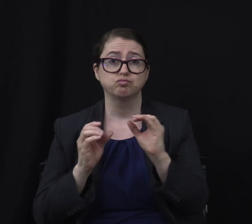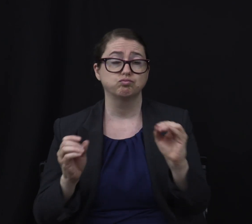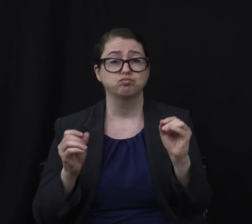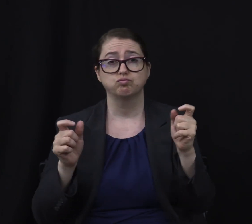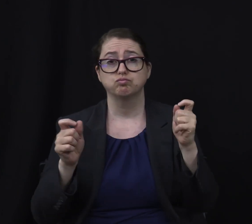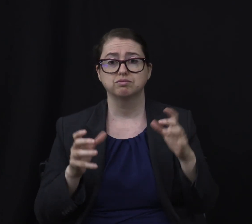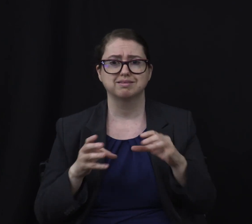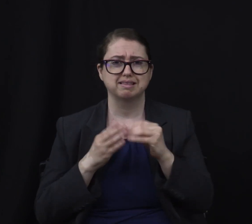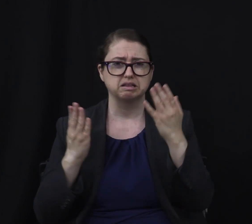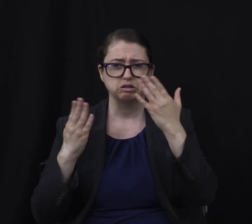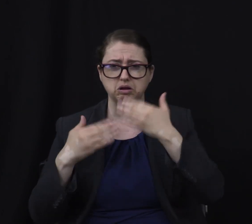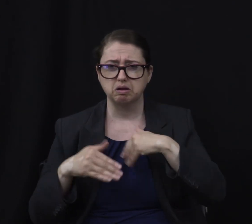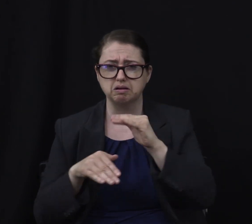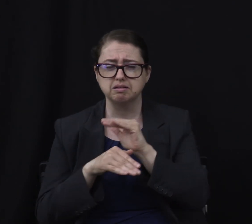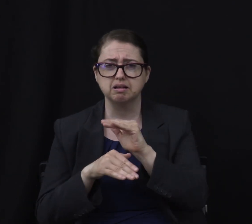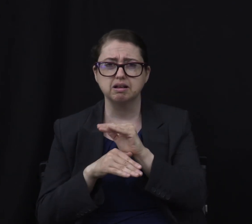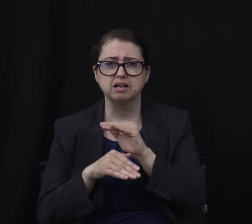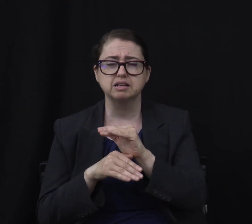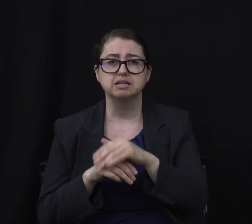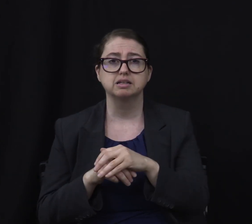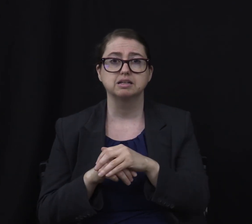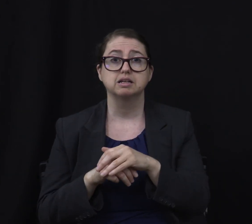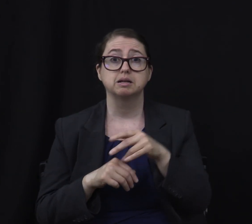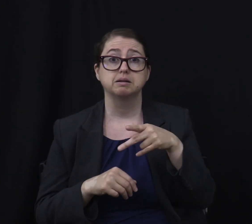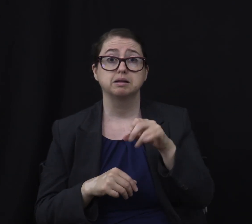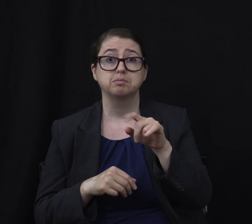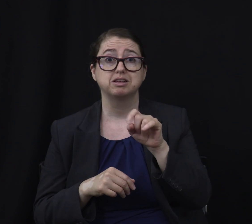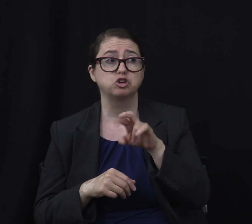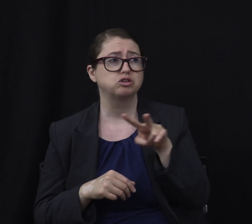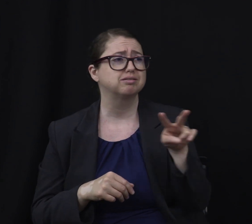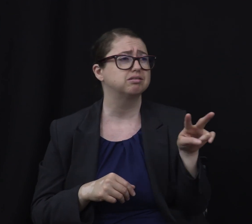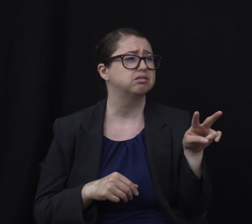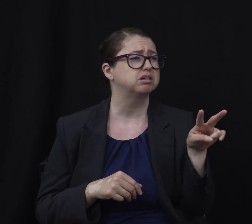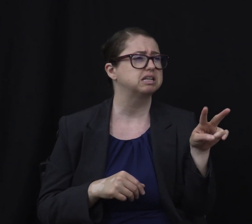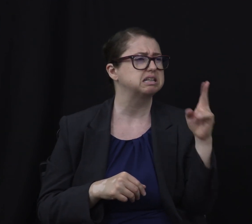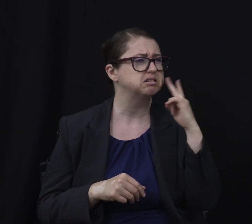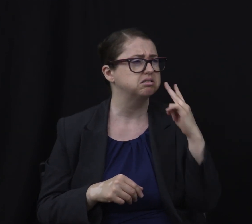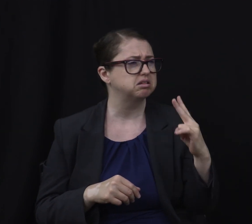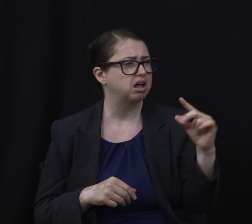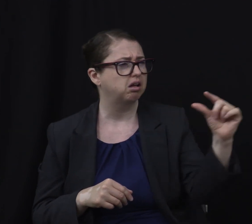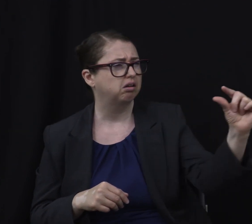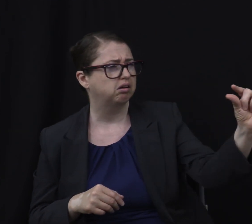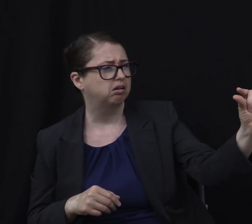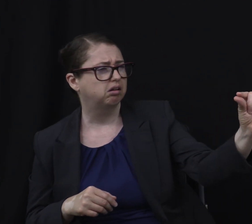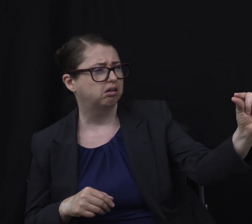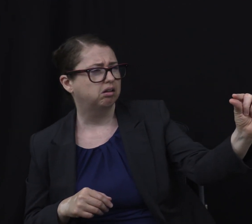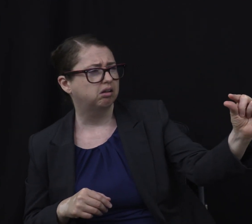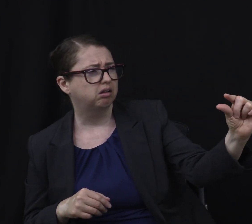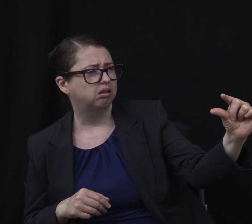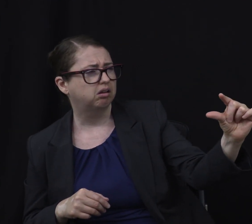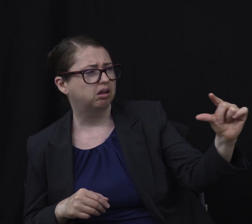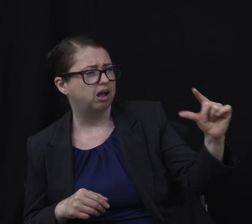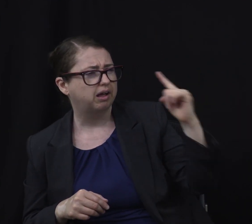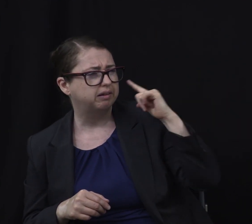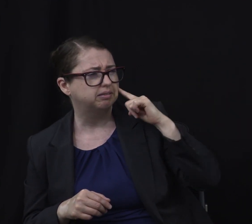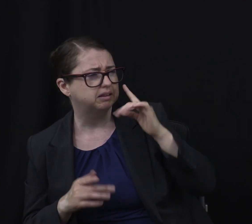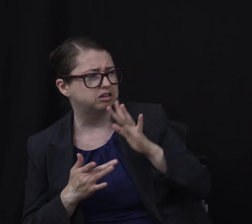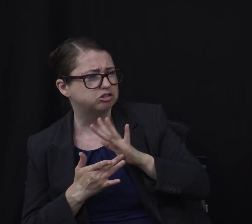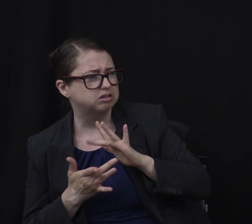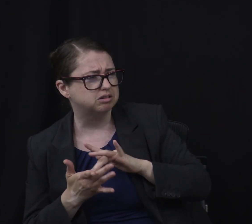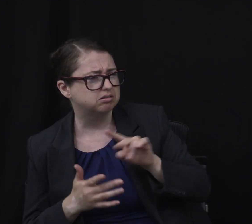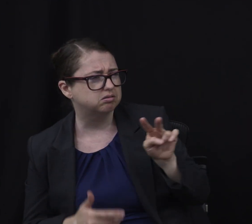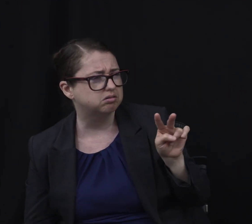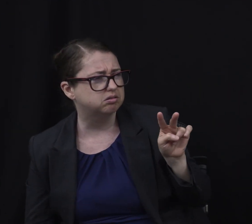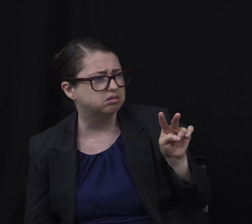of the night. Peter looks out and sees this figure that he thinks could actually be Jesus. And when he calls out to